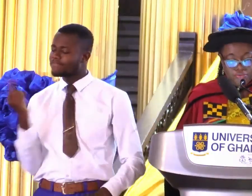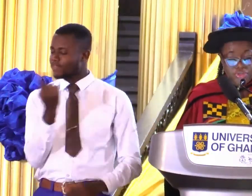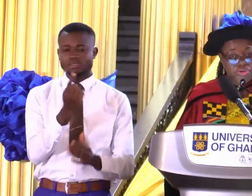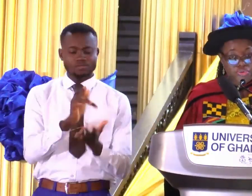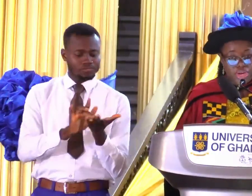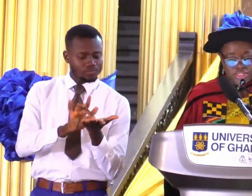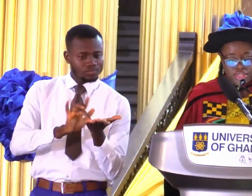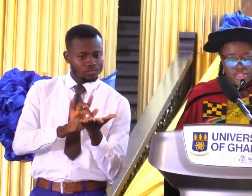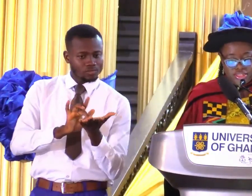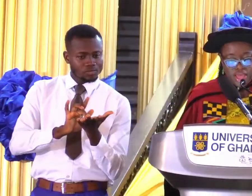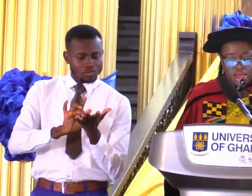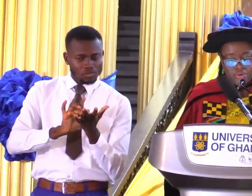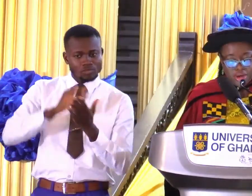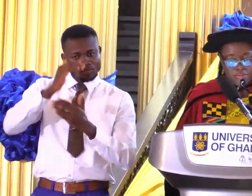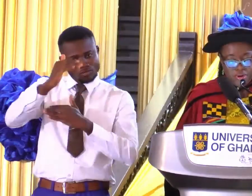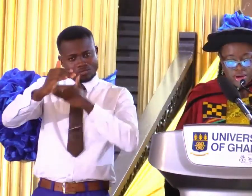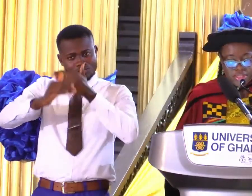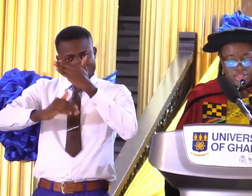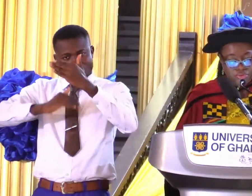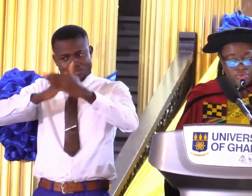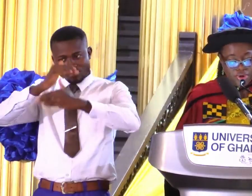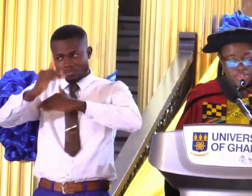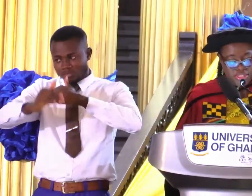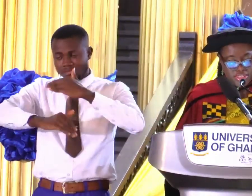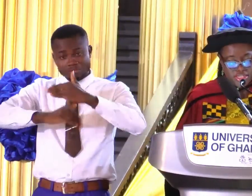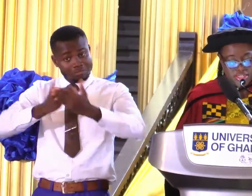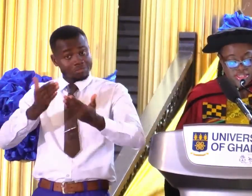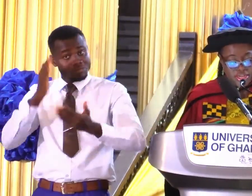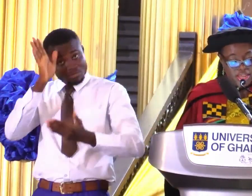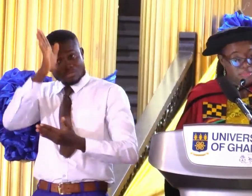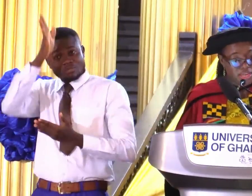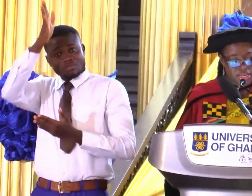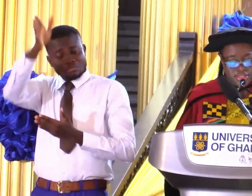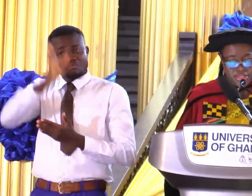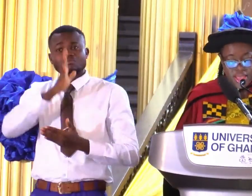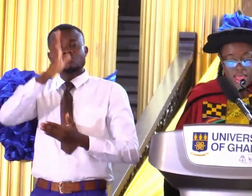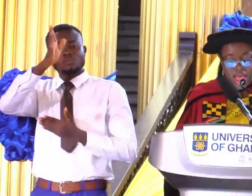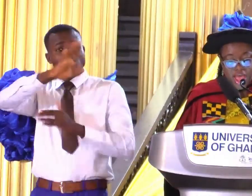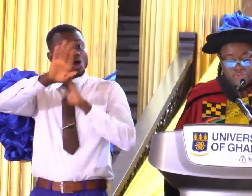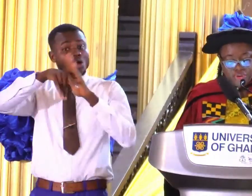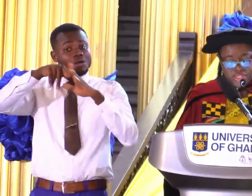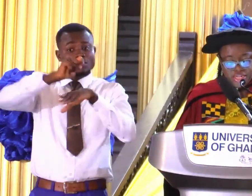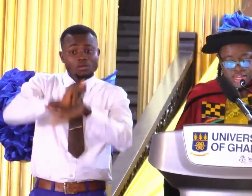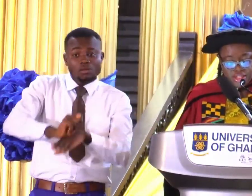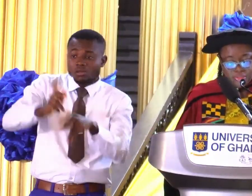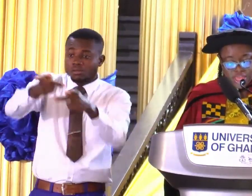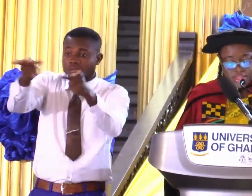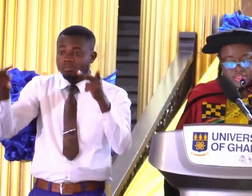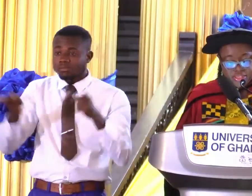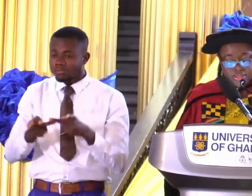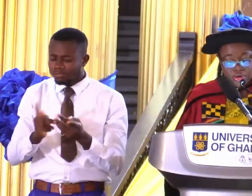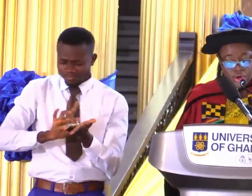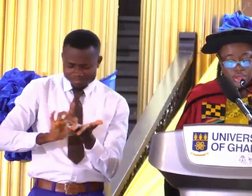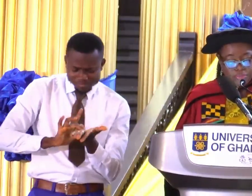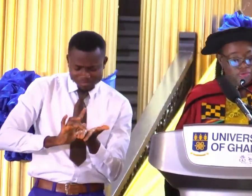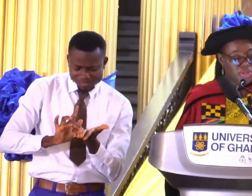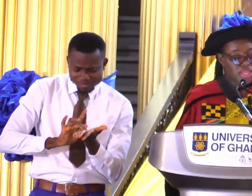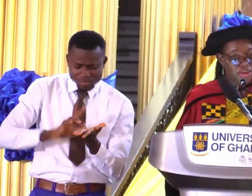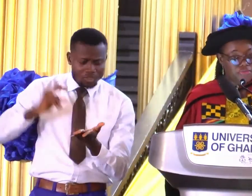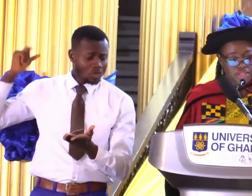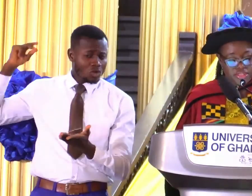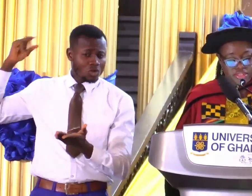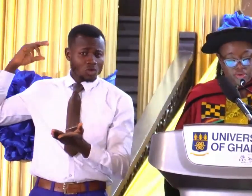For generations, our grandparents in rural settings and herbalists have treated ailments long before